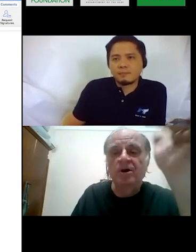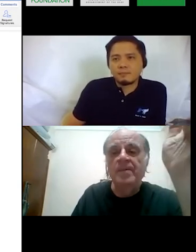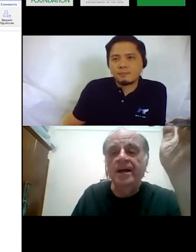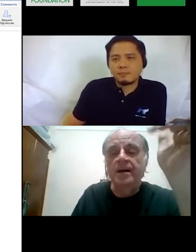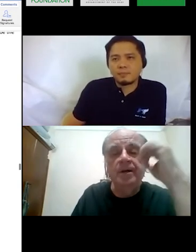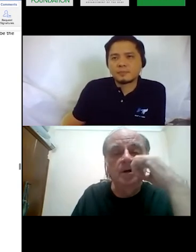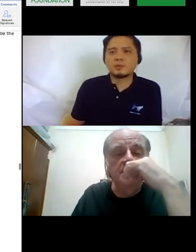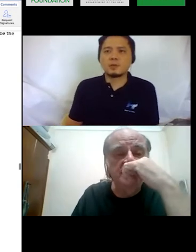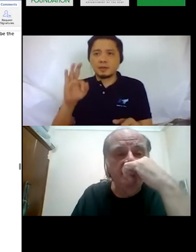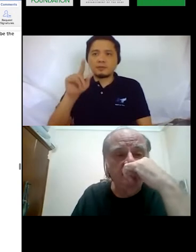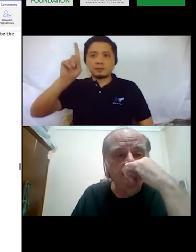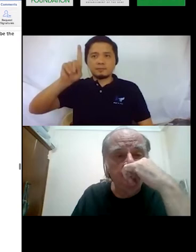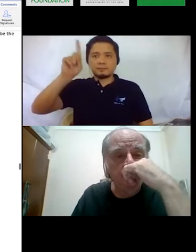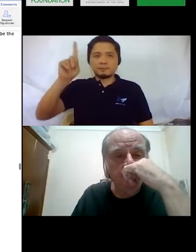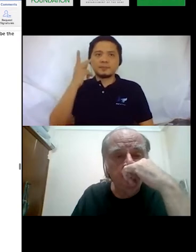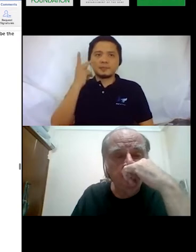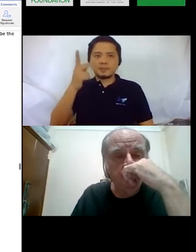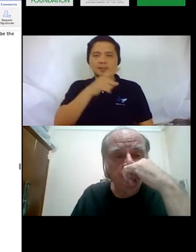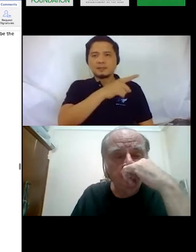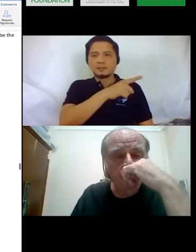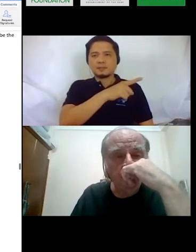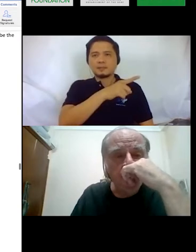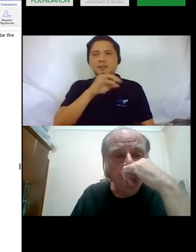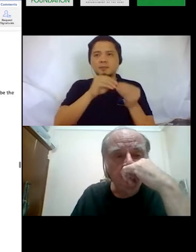So if we go back up and look at 7,